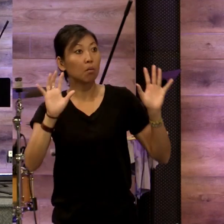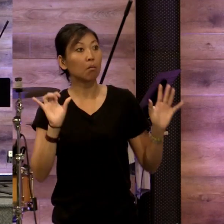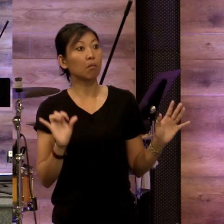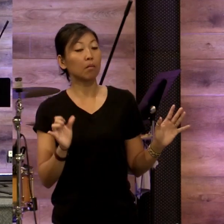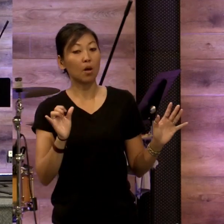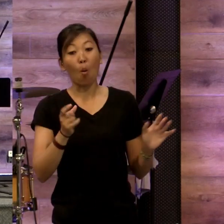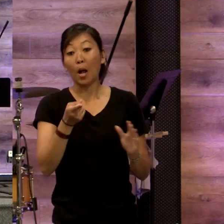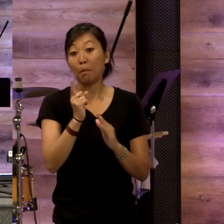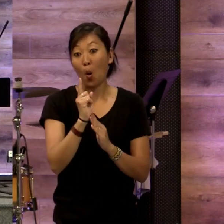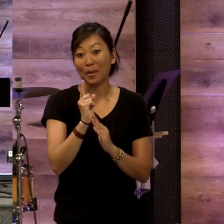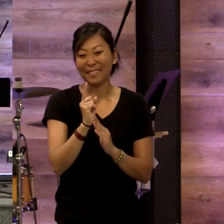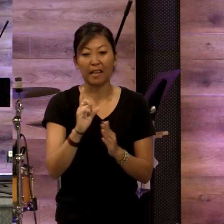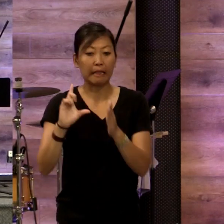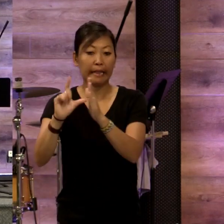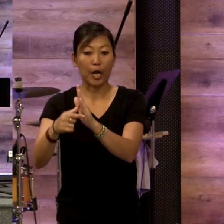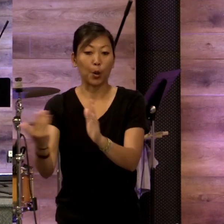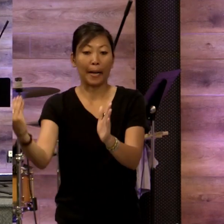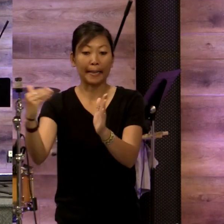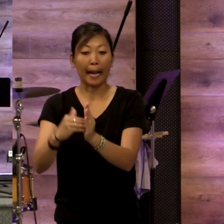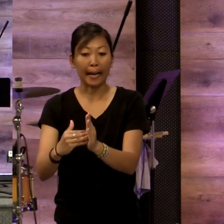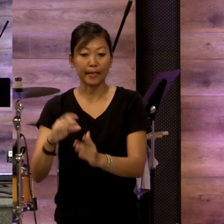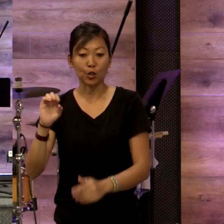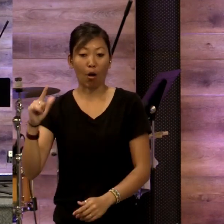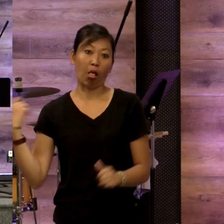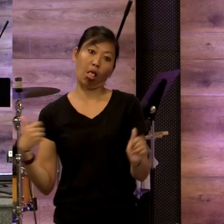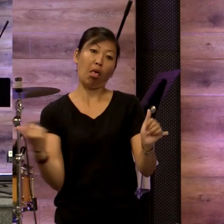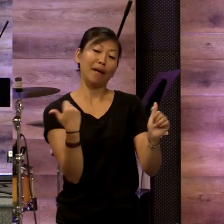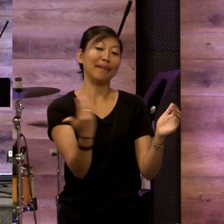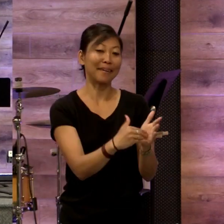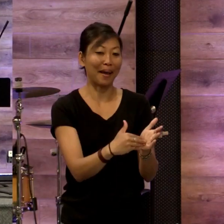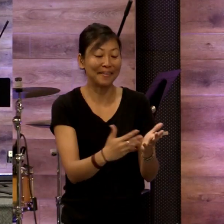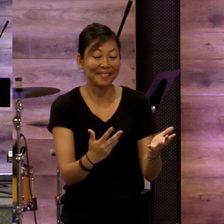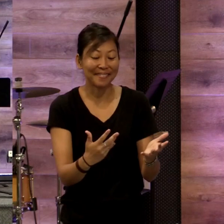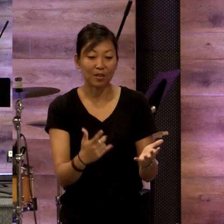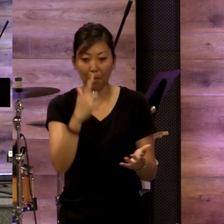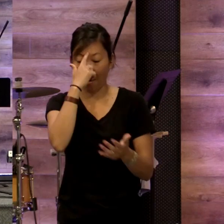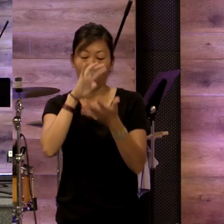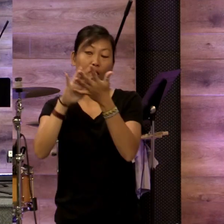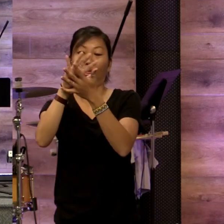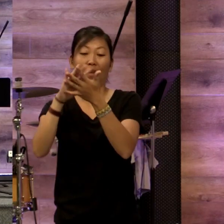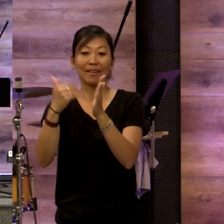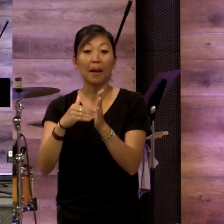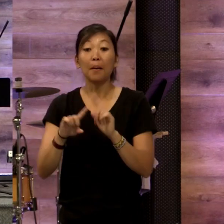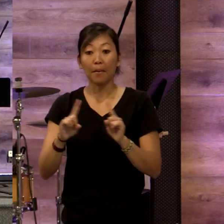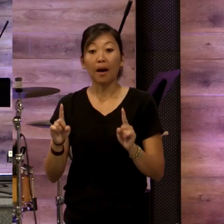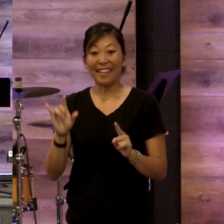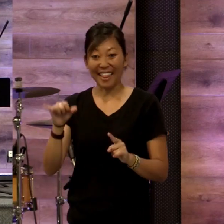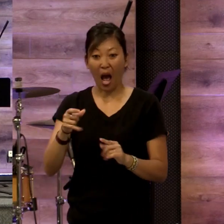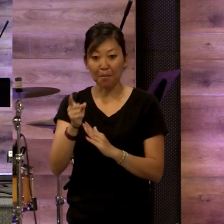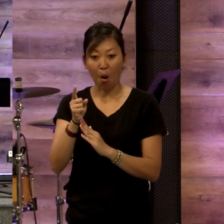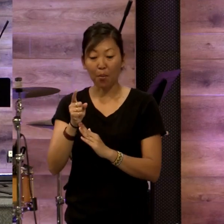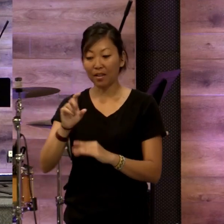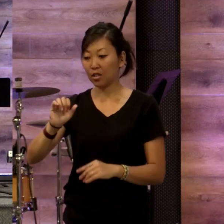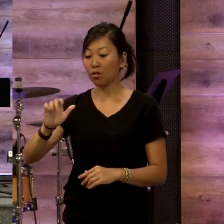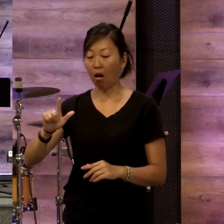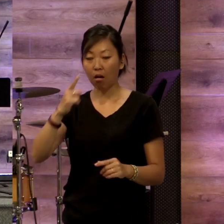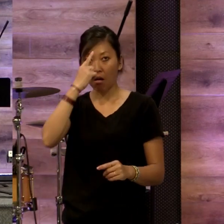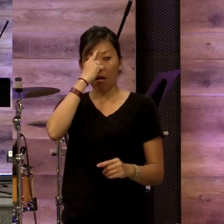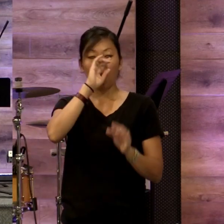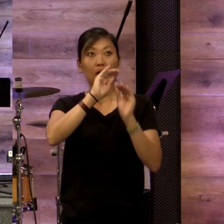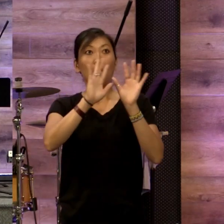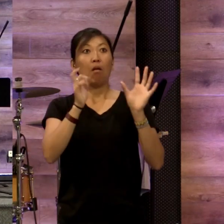I say a moment because later on in the next few chapters, he's going to come back to hunting David again. But we see a moment of beautiful clarity where